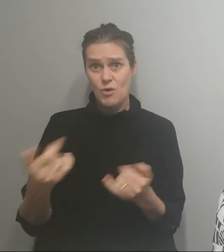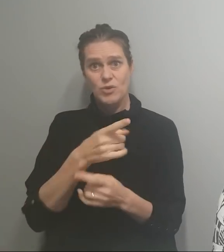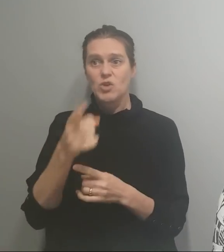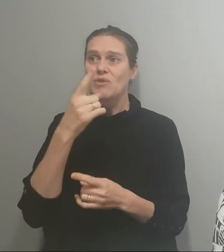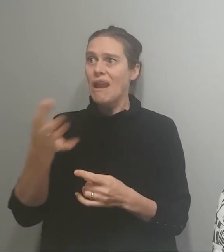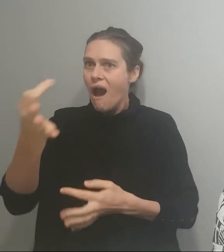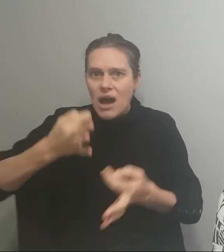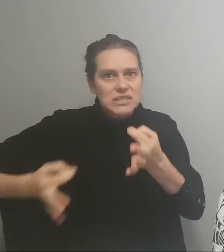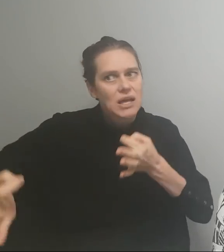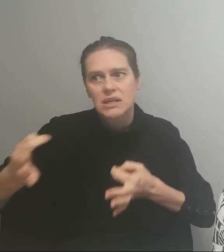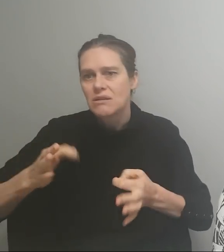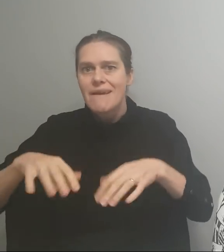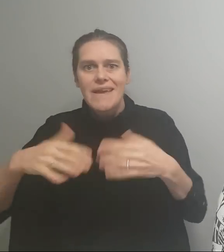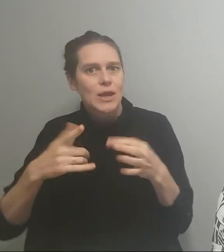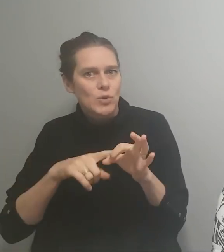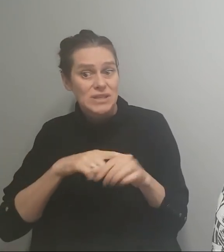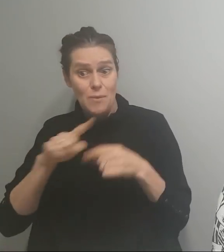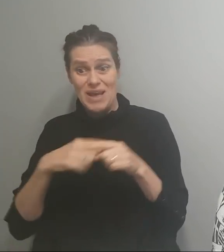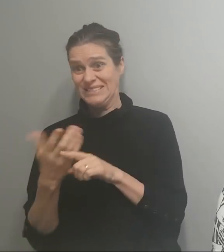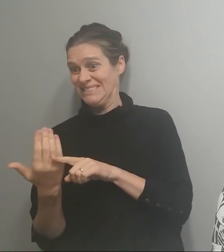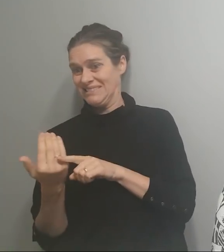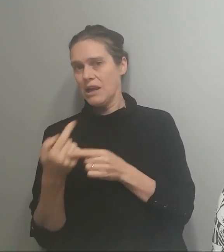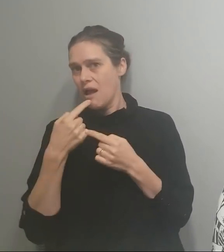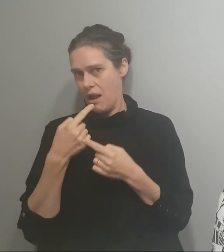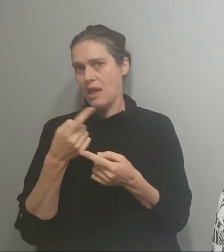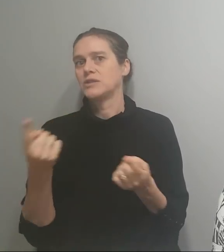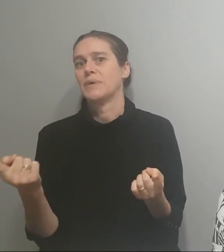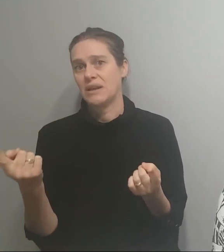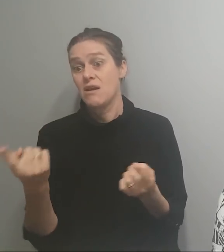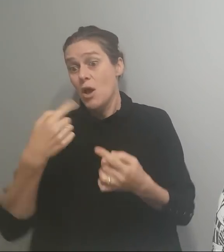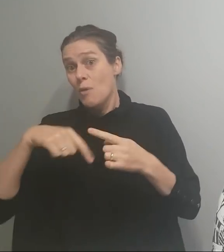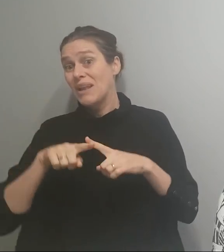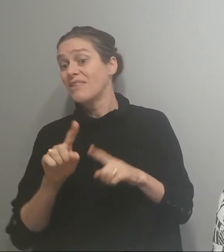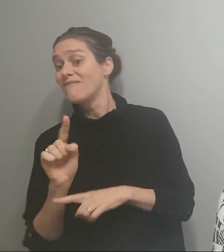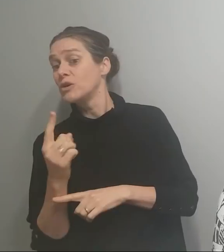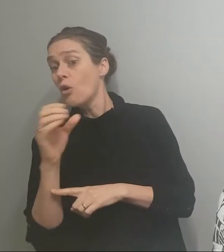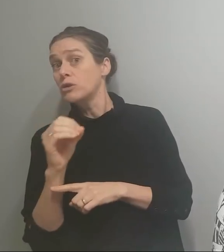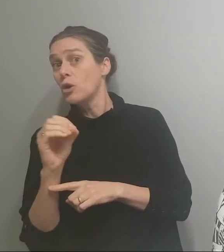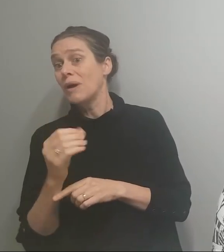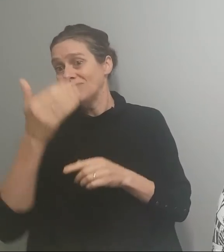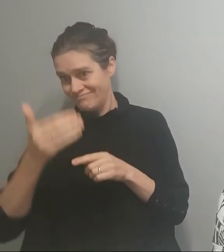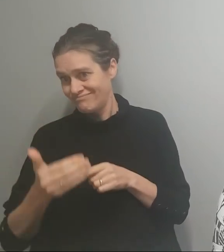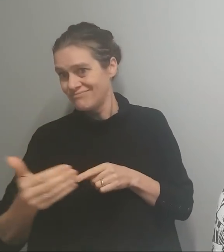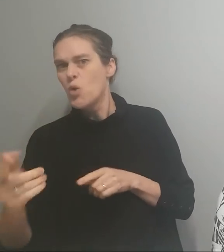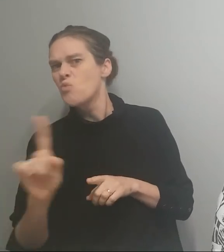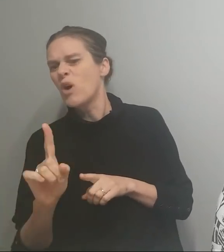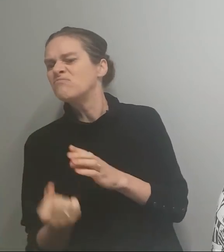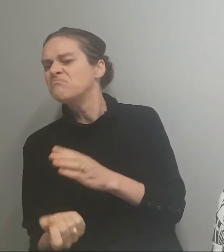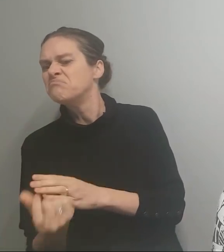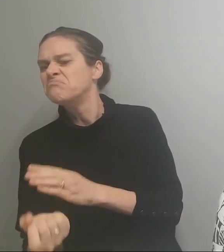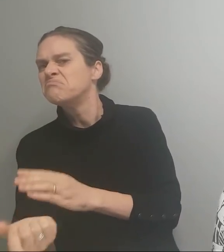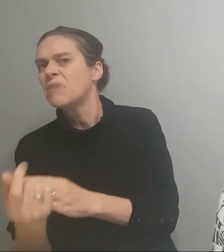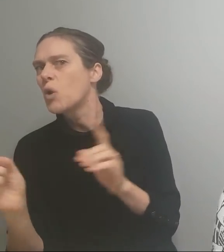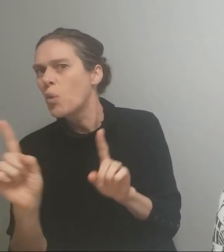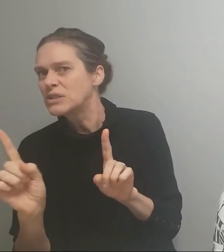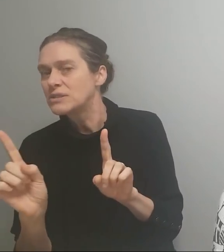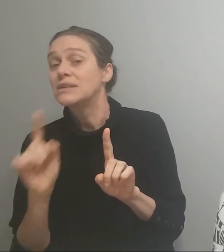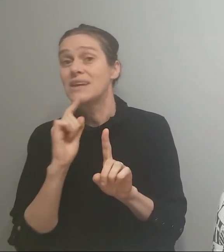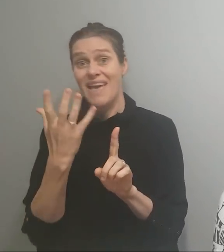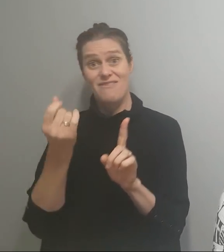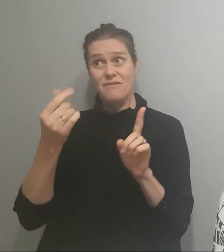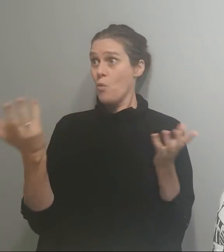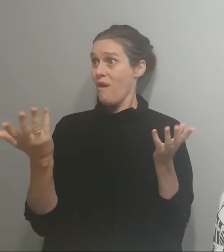they have about the announcement and about what's going to happen from the 1st of October in Mid-Central. I'm actually filming this